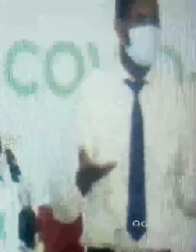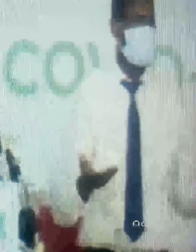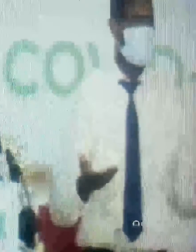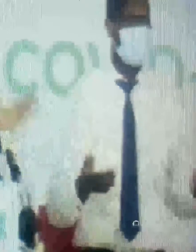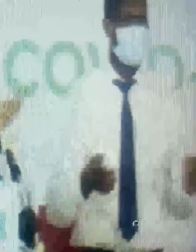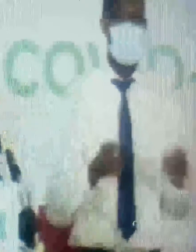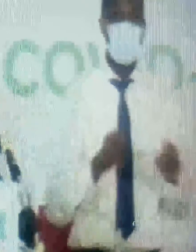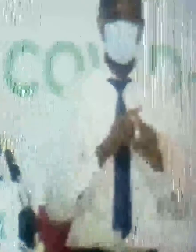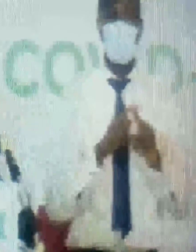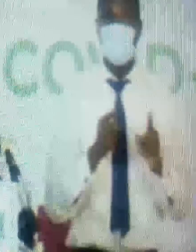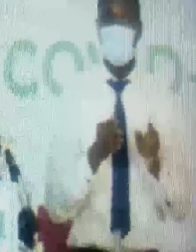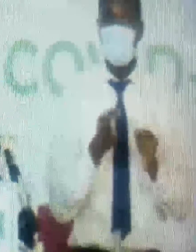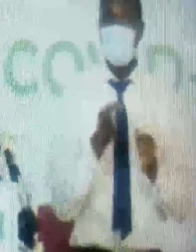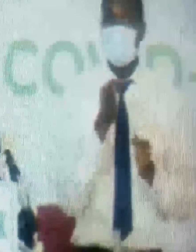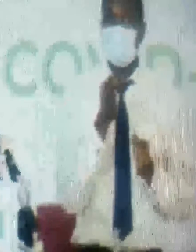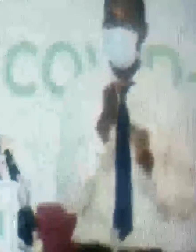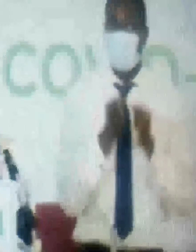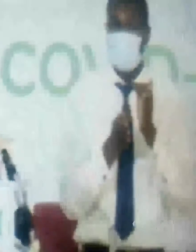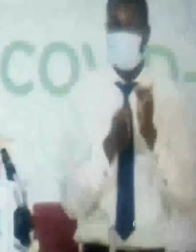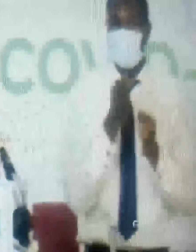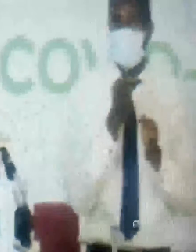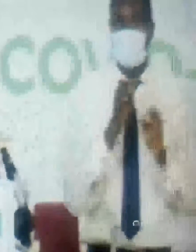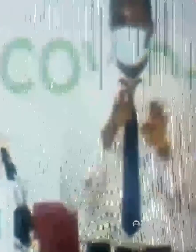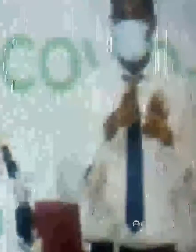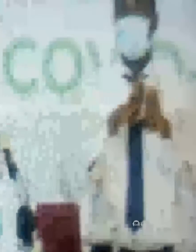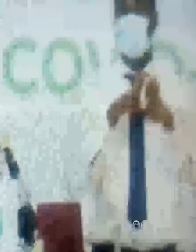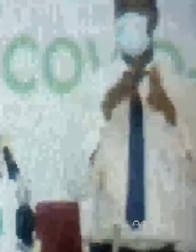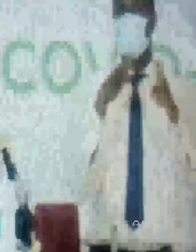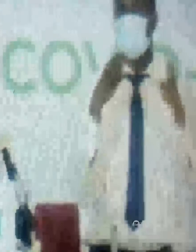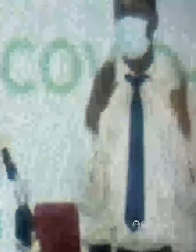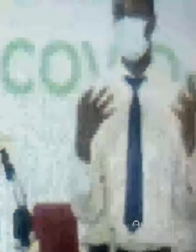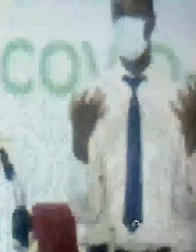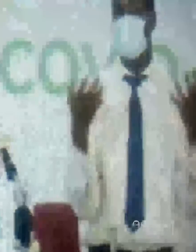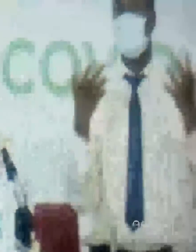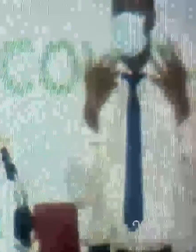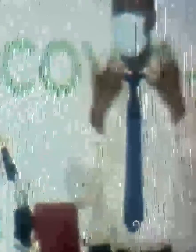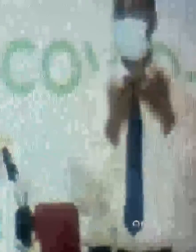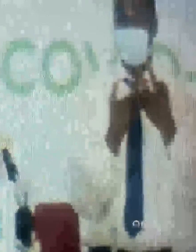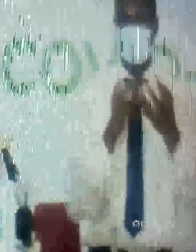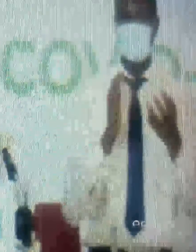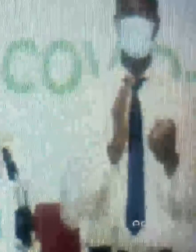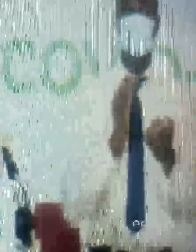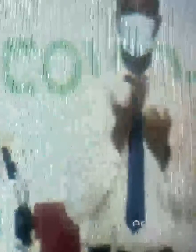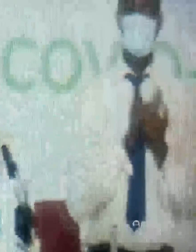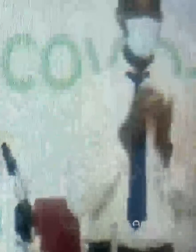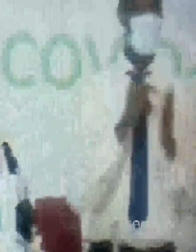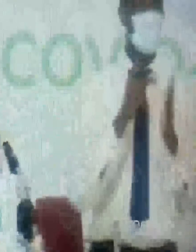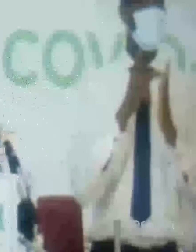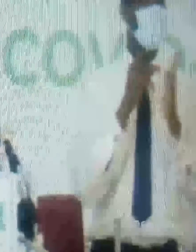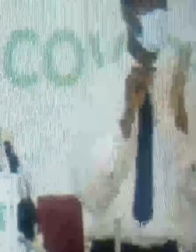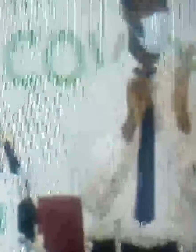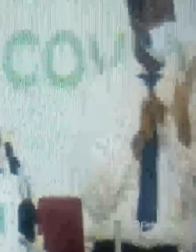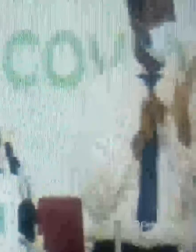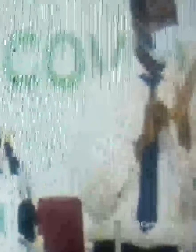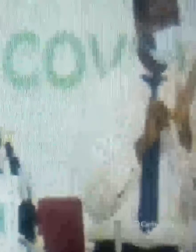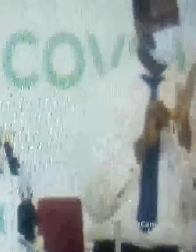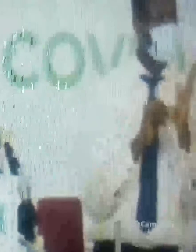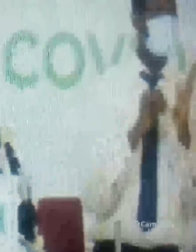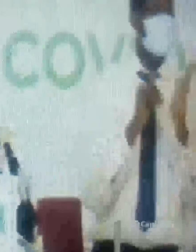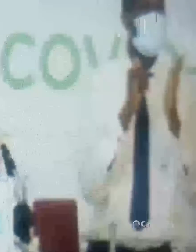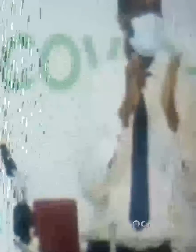But if they were open in a measured and considered way, with strict enforcement of